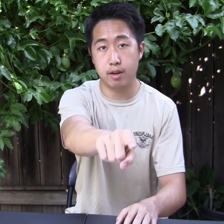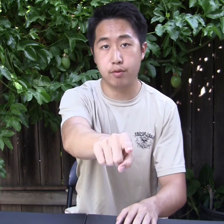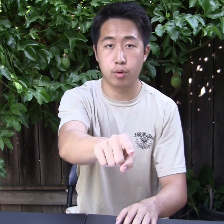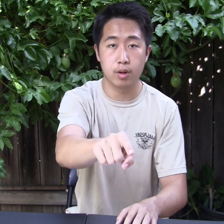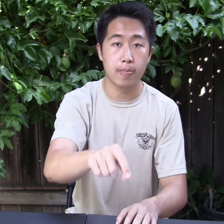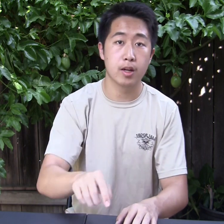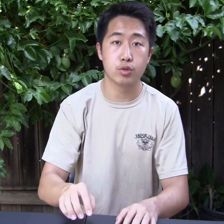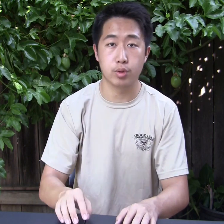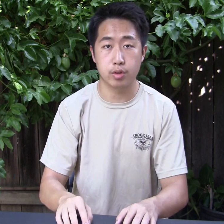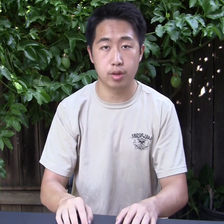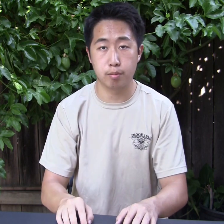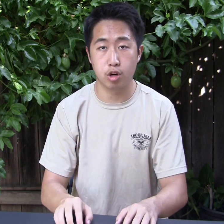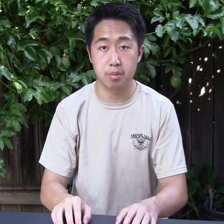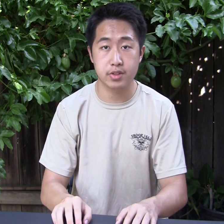for truth and promise.